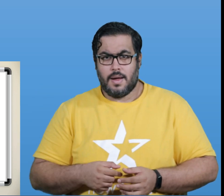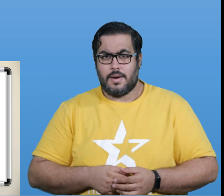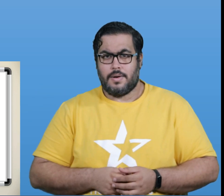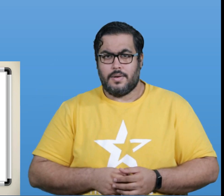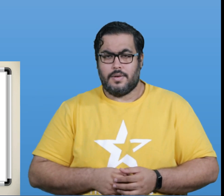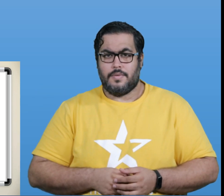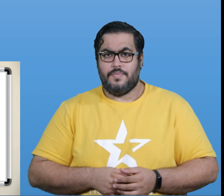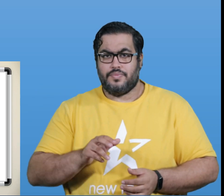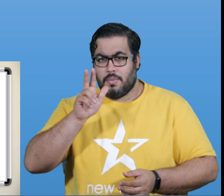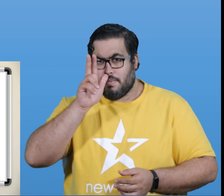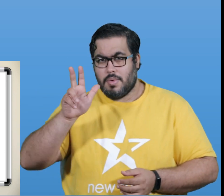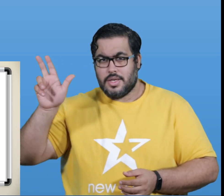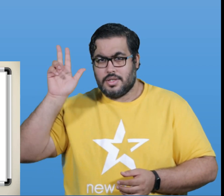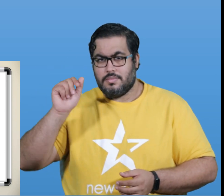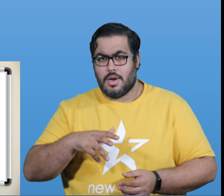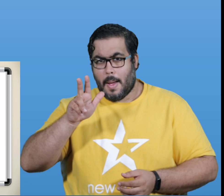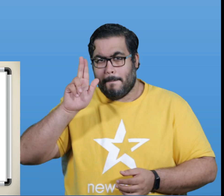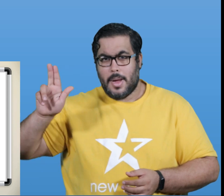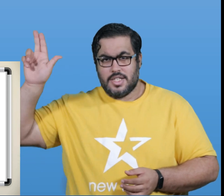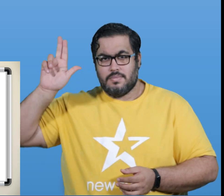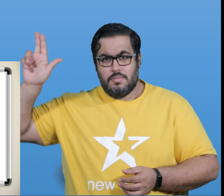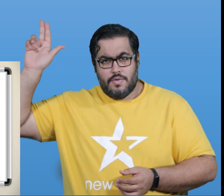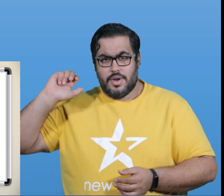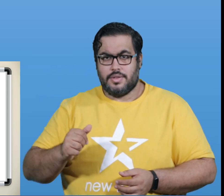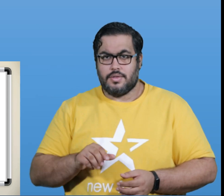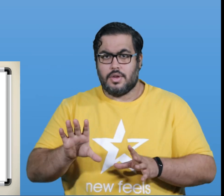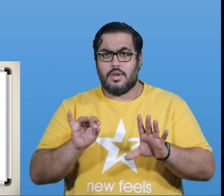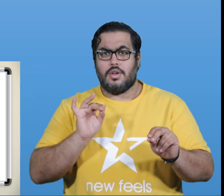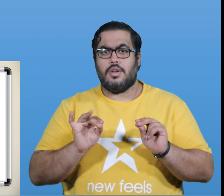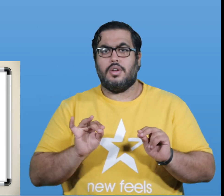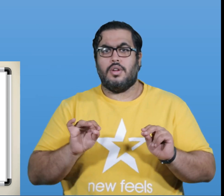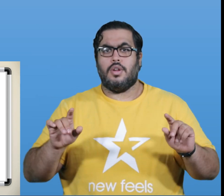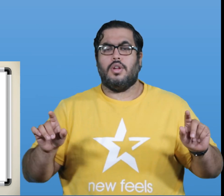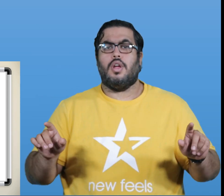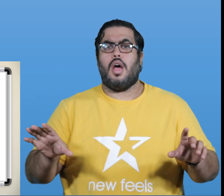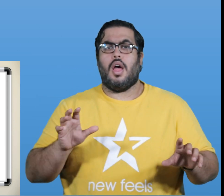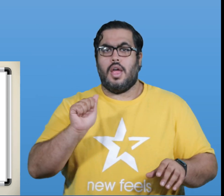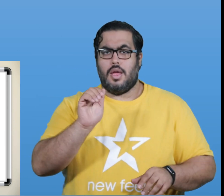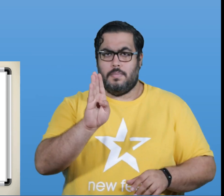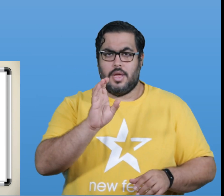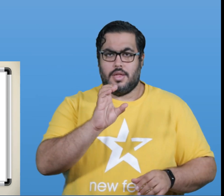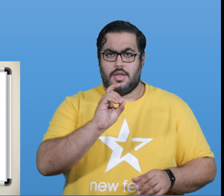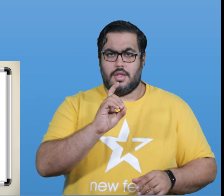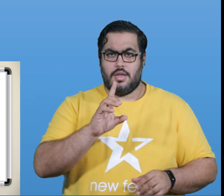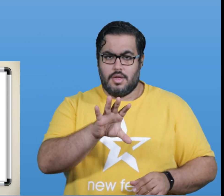perfect, past simple, yeah? So now multiple choice questions. We want you to choose the correct answers from A, B, C, or